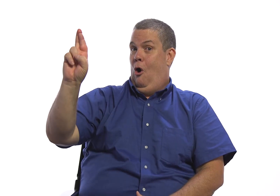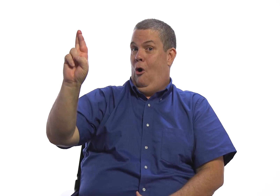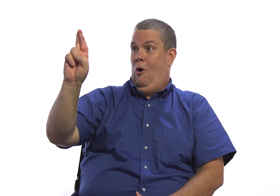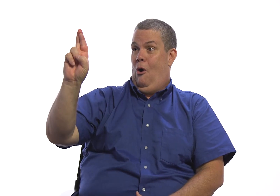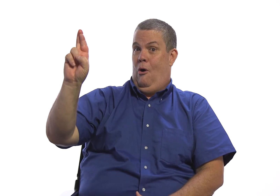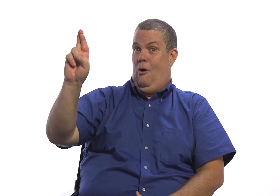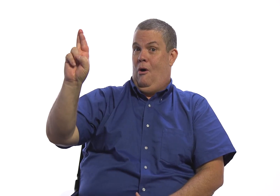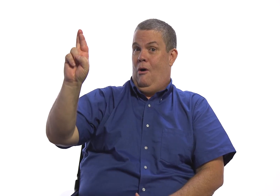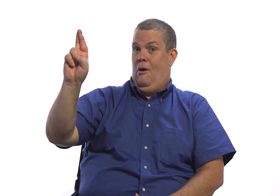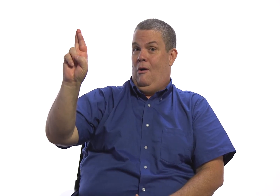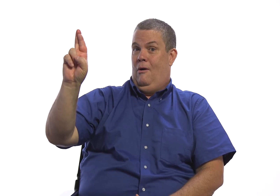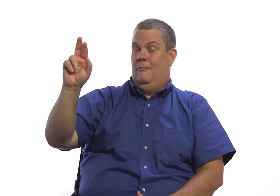R.